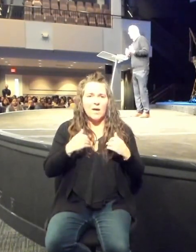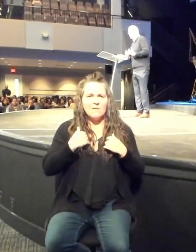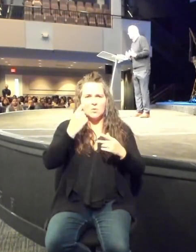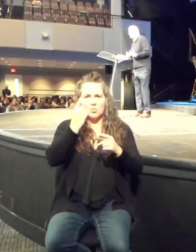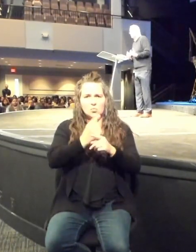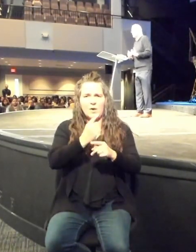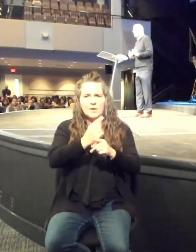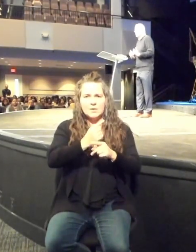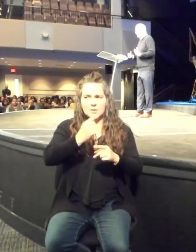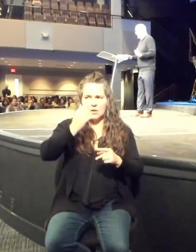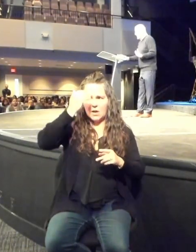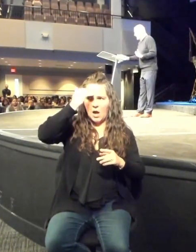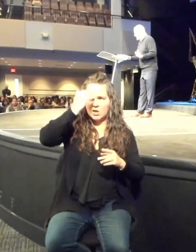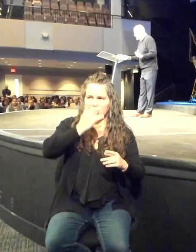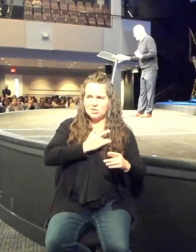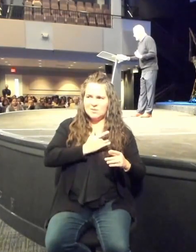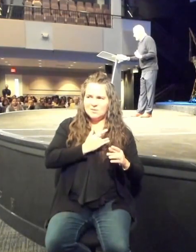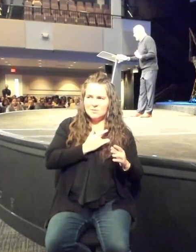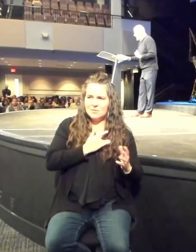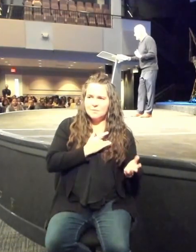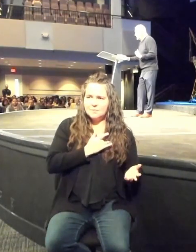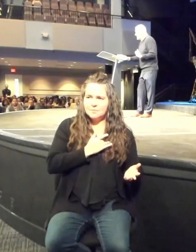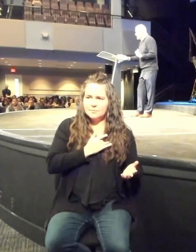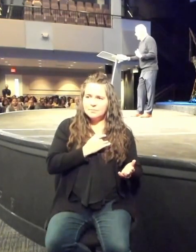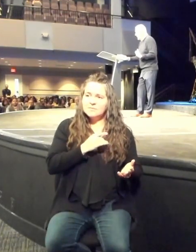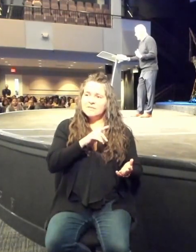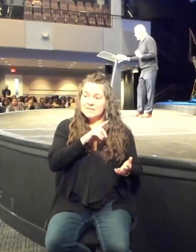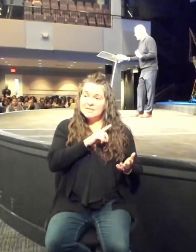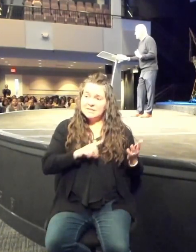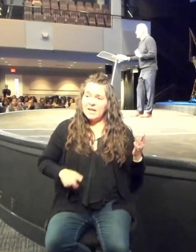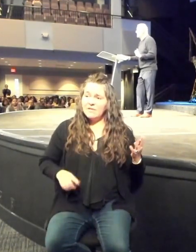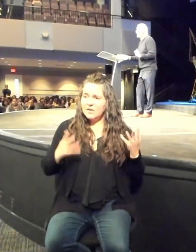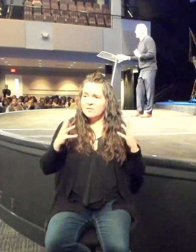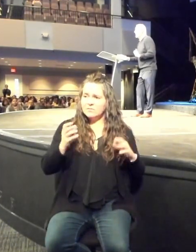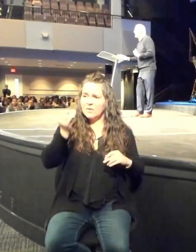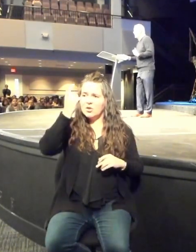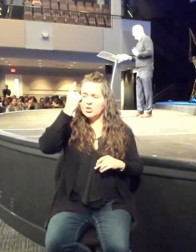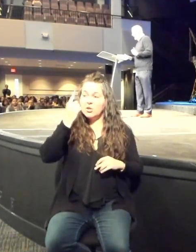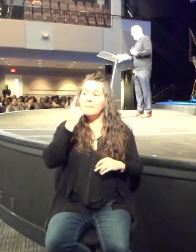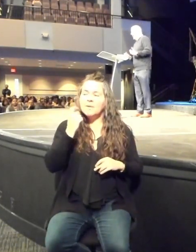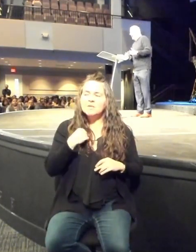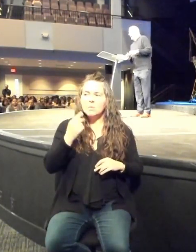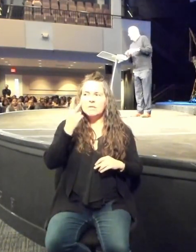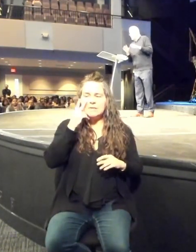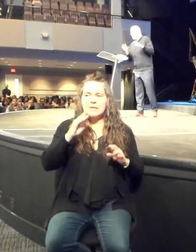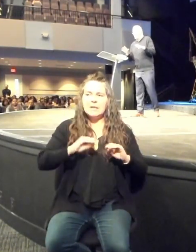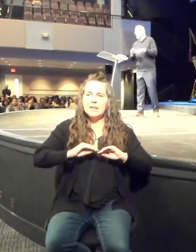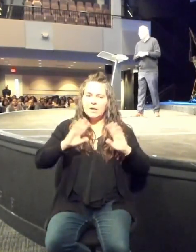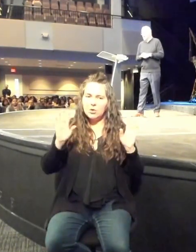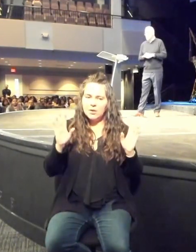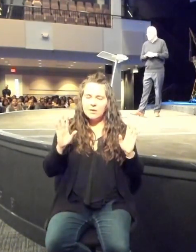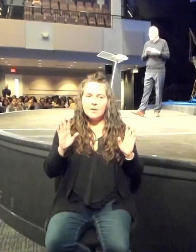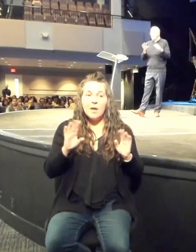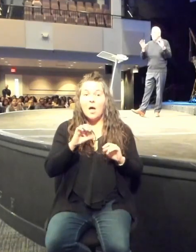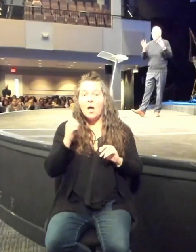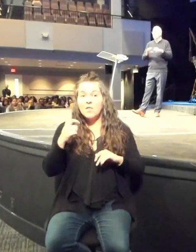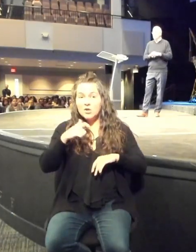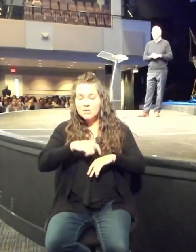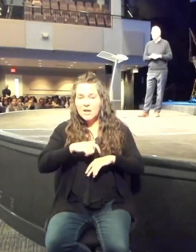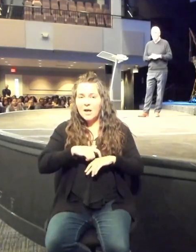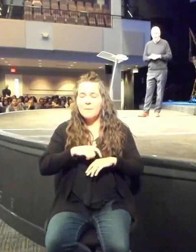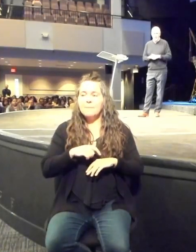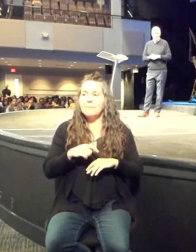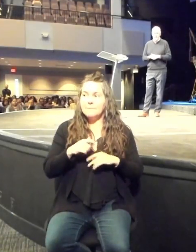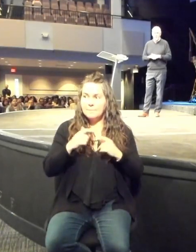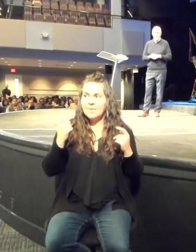of conscience. David understood this conscience as well, because we see very clearly at another point in time of great failure